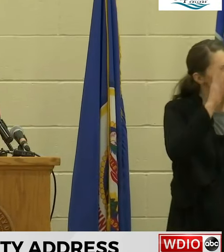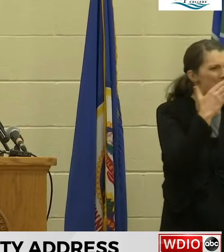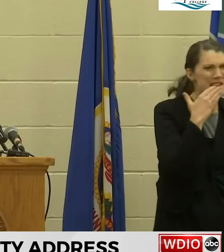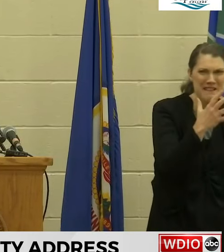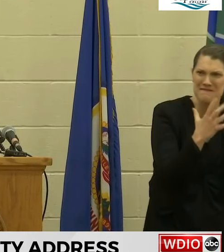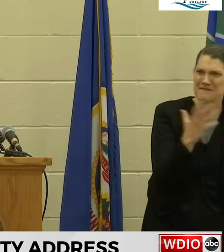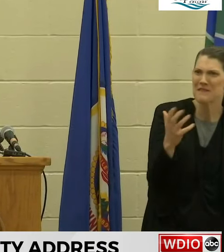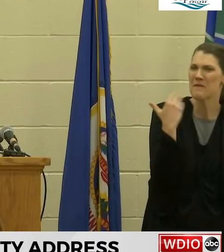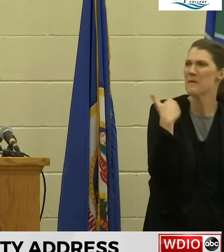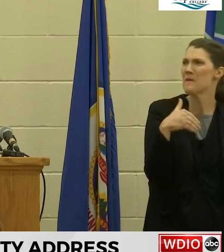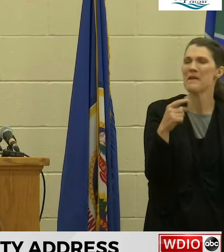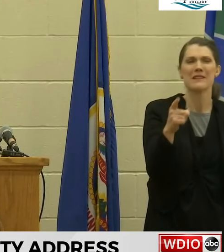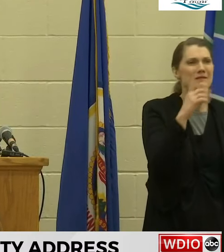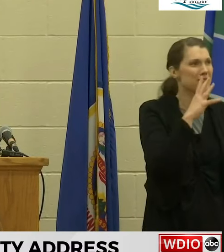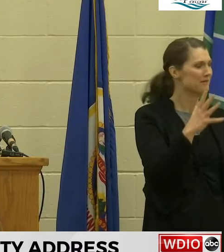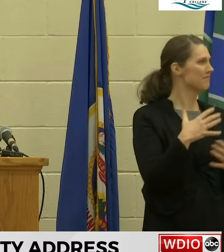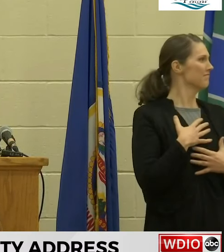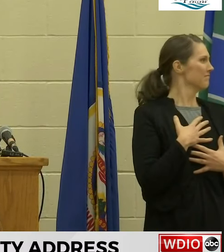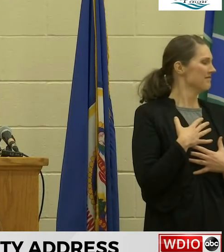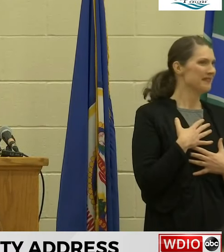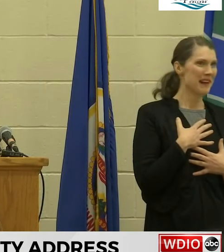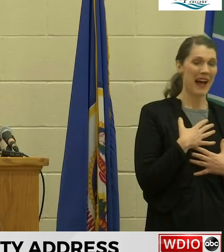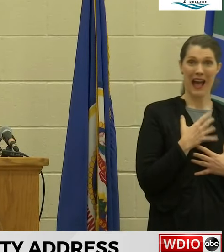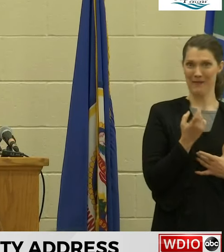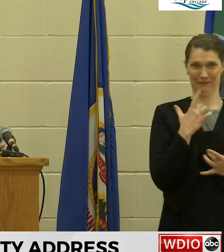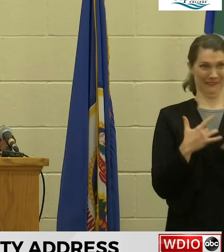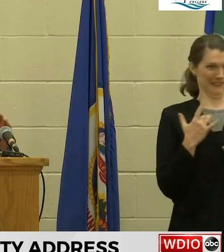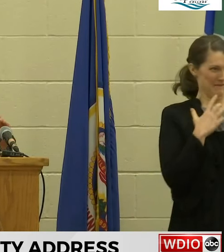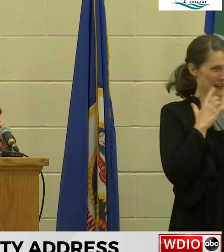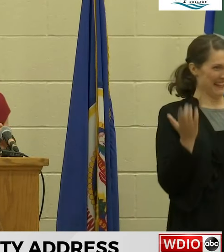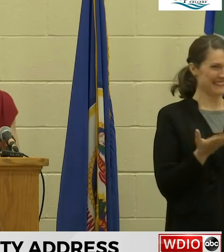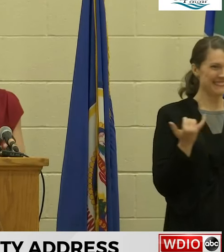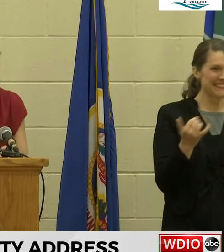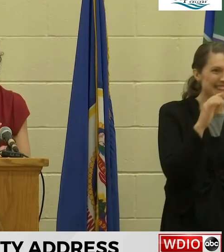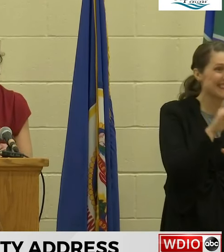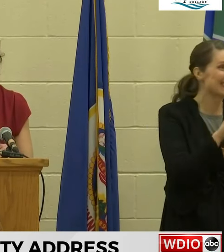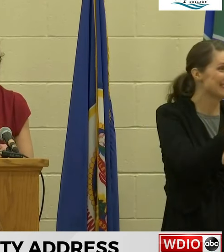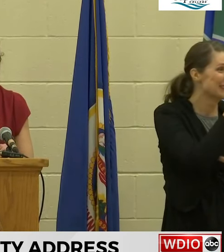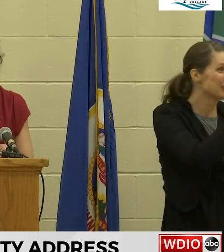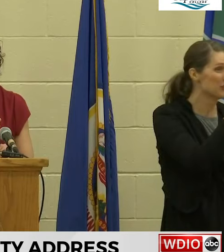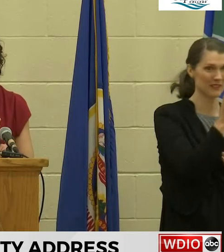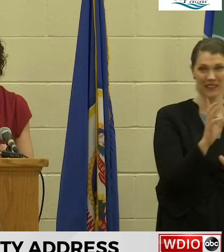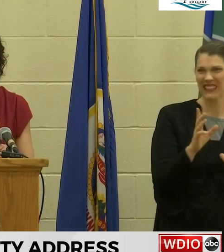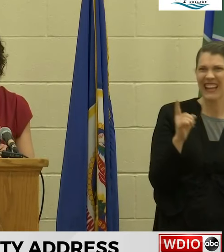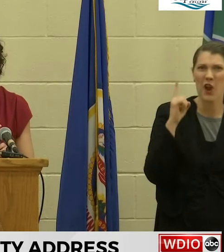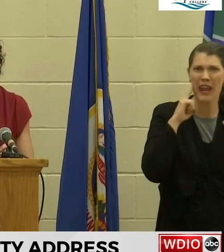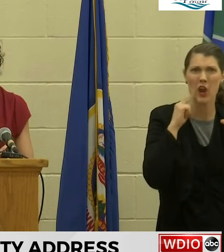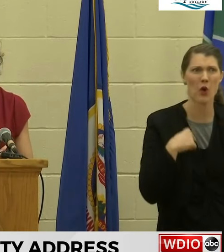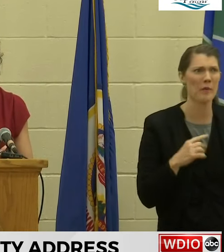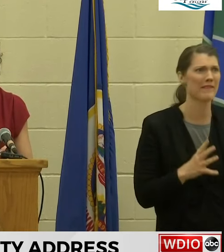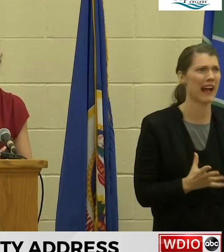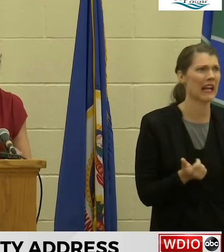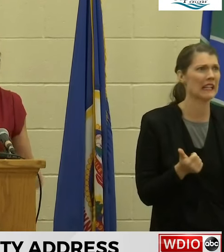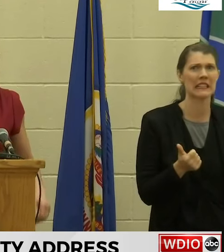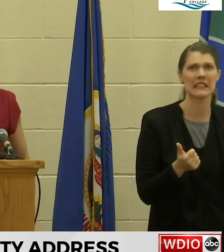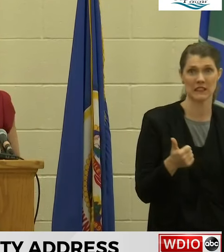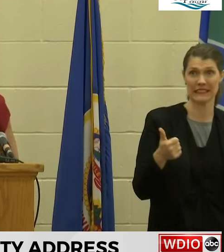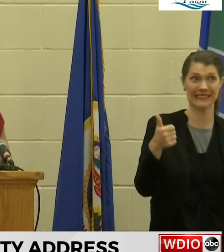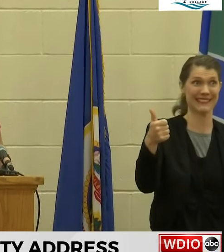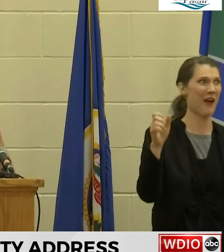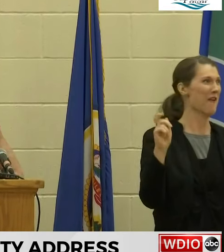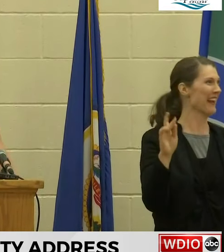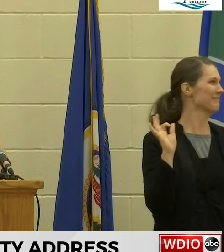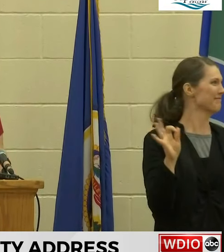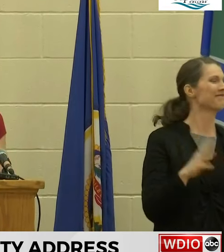Thank you so much. I am really, really excited to be here tonight. First of all, can you hear okay? Okay,